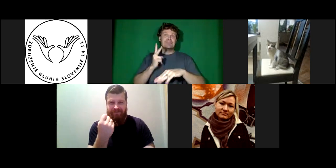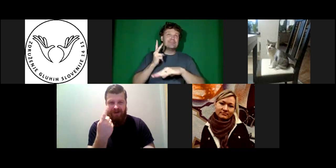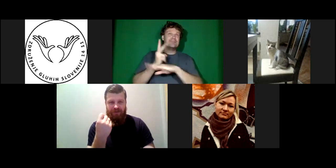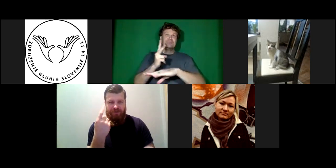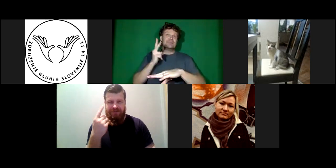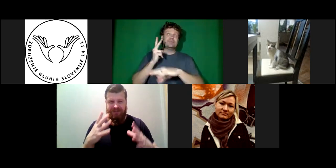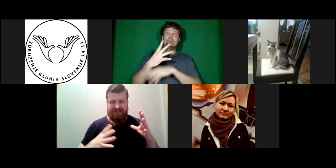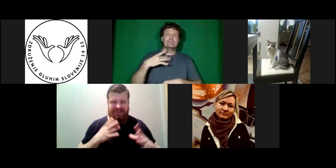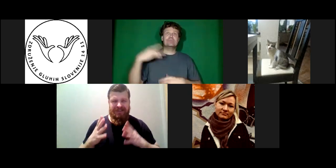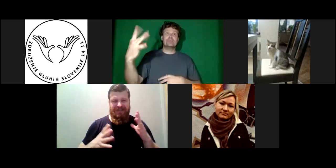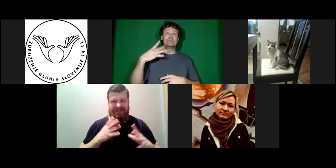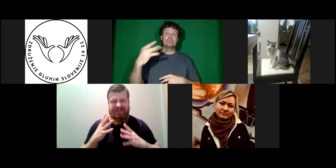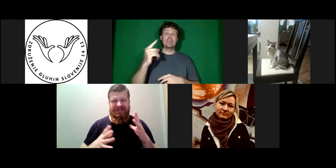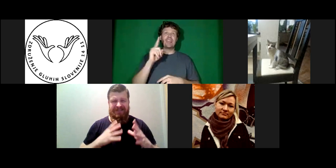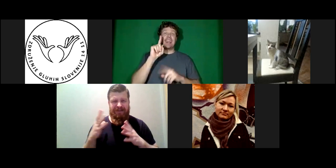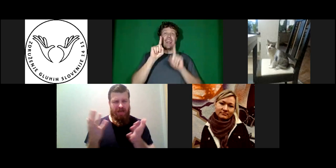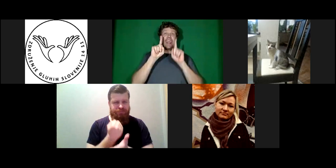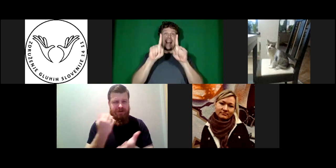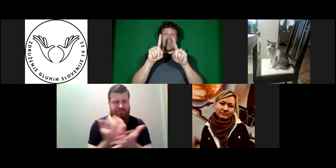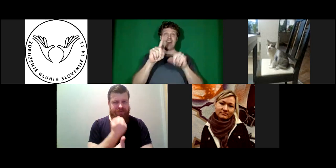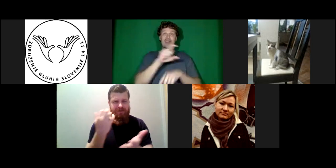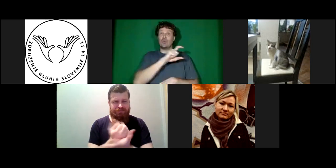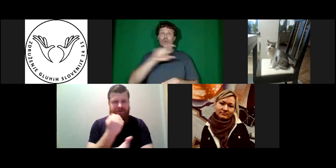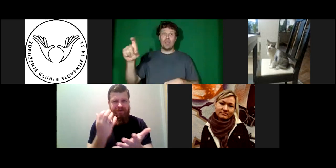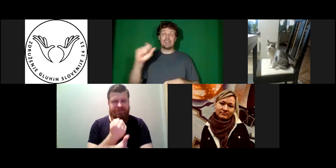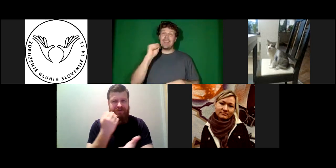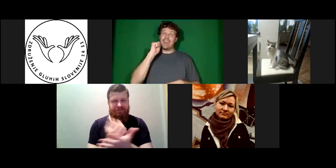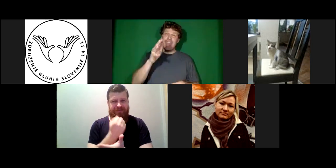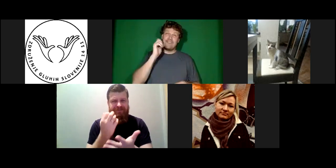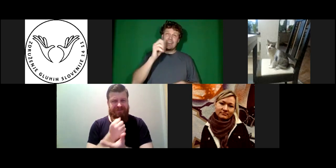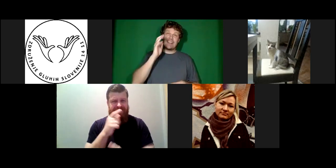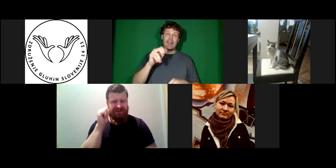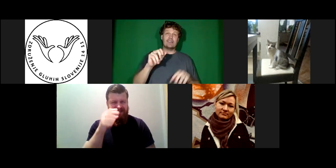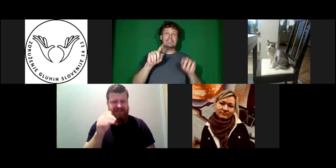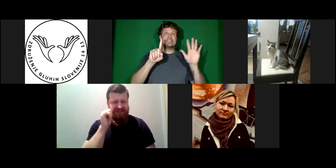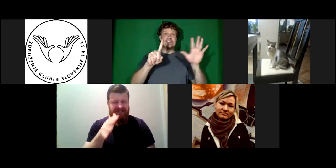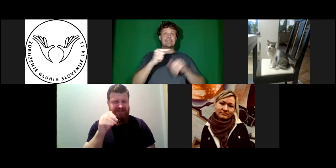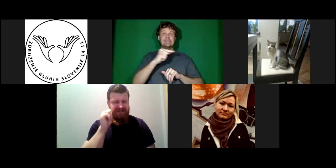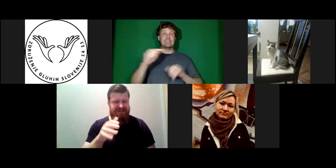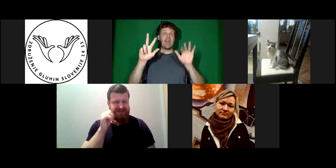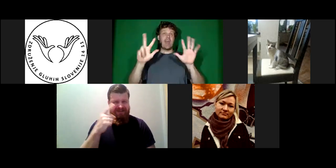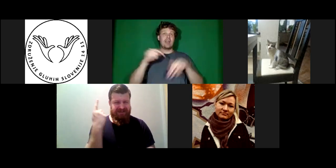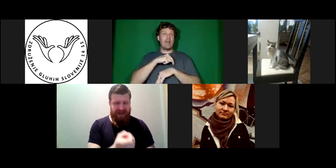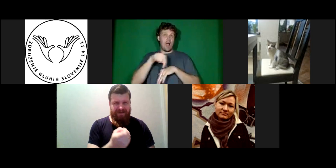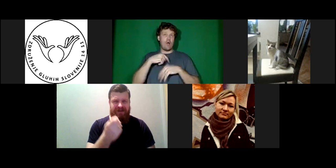and I stayed on. They didn't kick me out for 11 episodes. I made it to the finals.